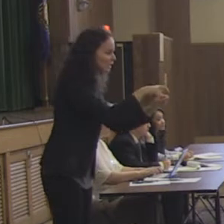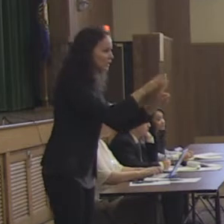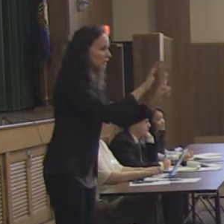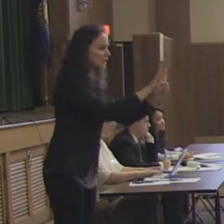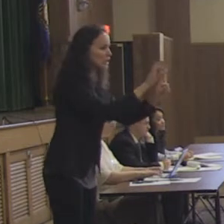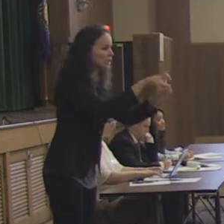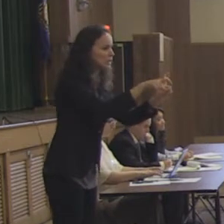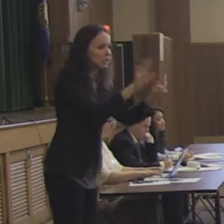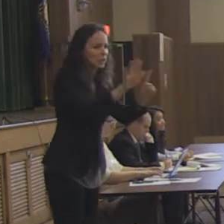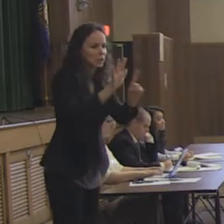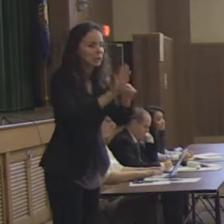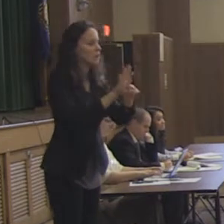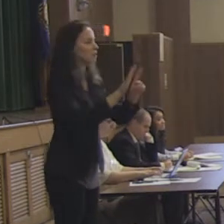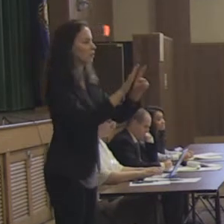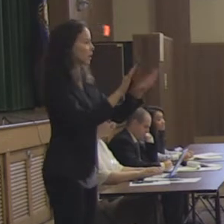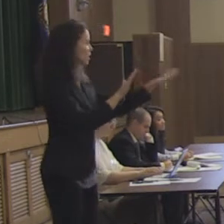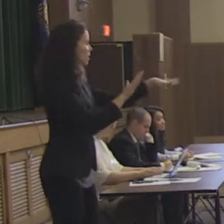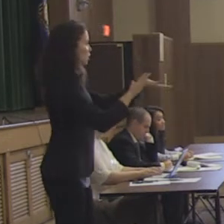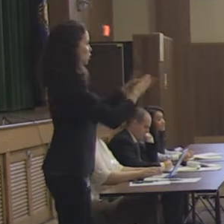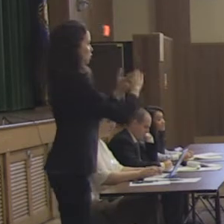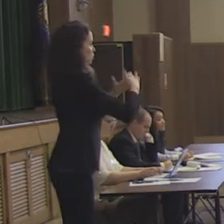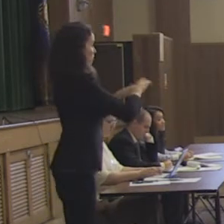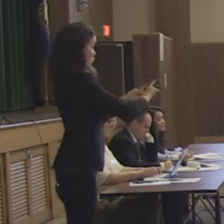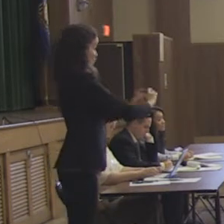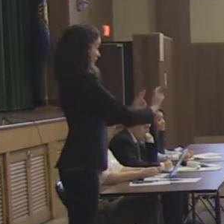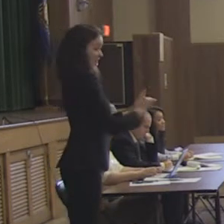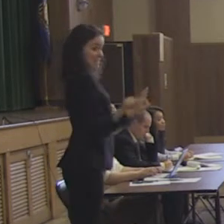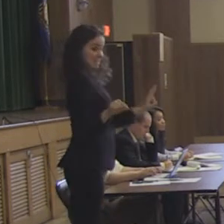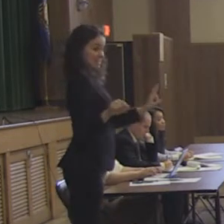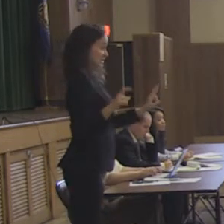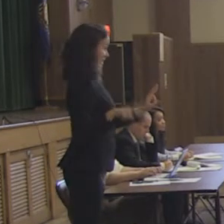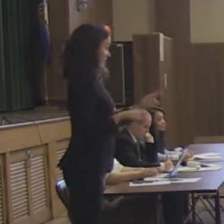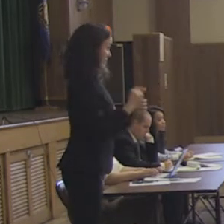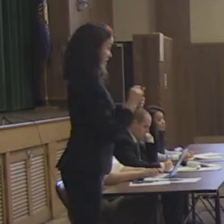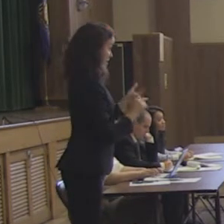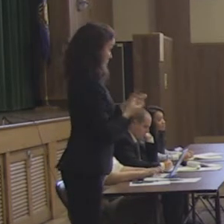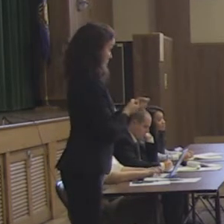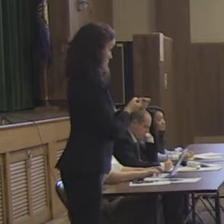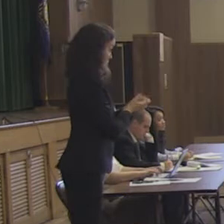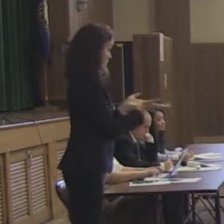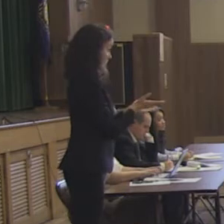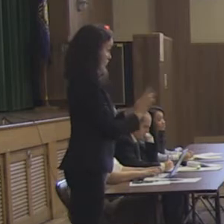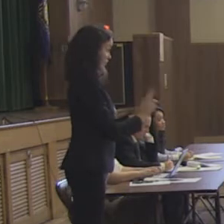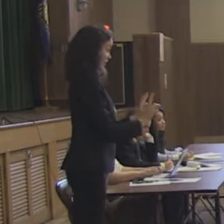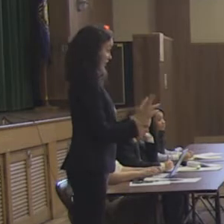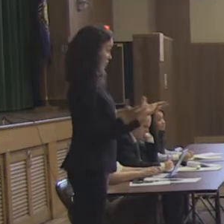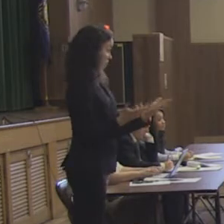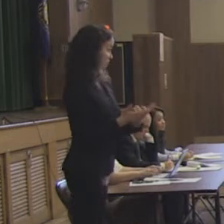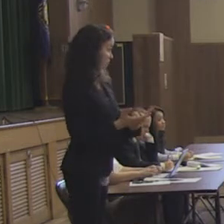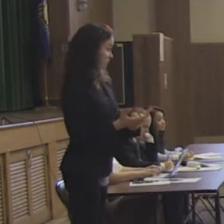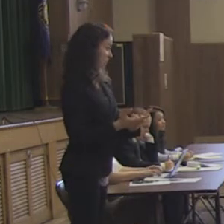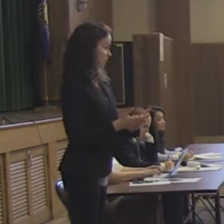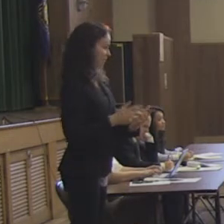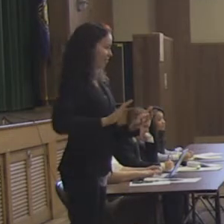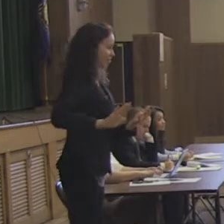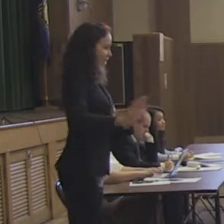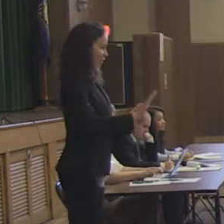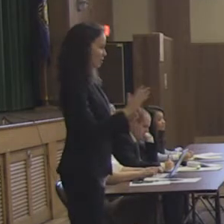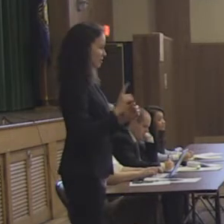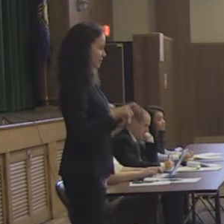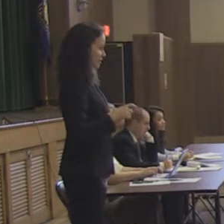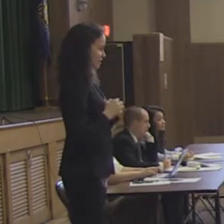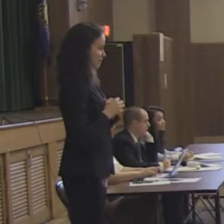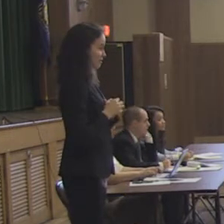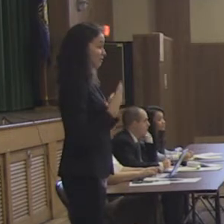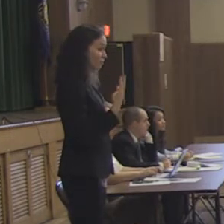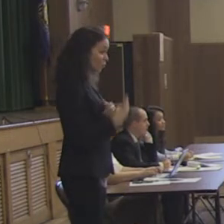community capacity to ensure that services and supports were in place to meet each person's needs.